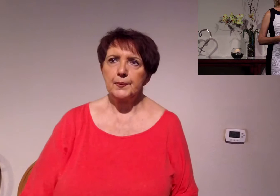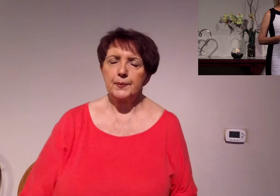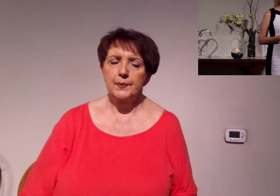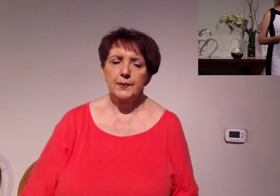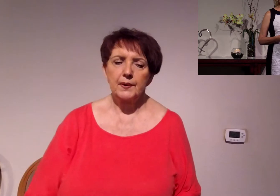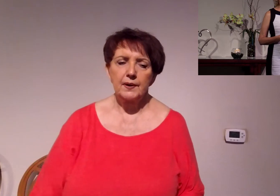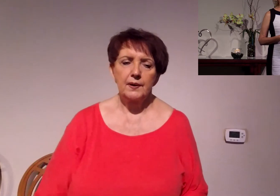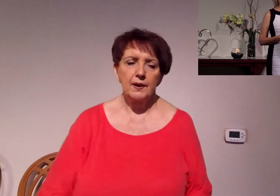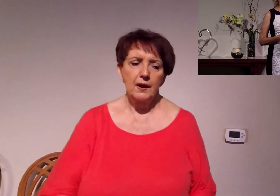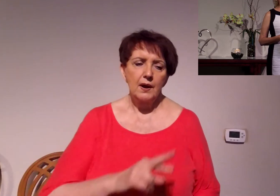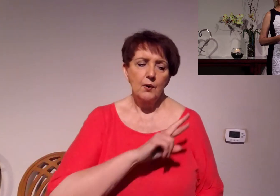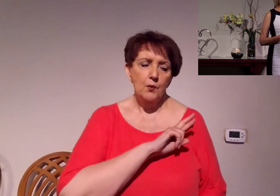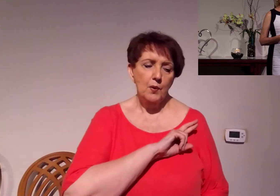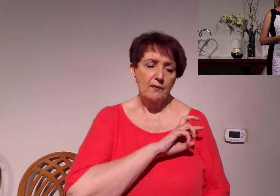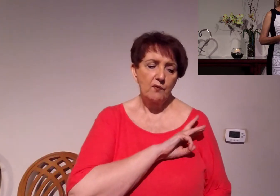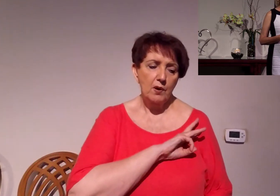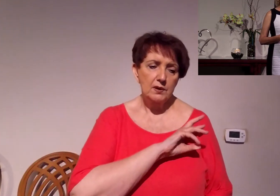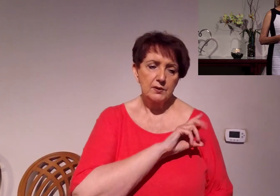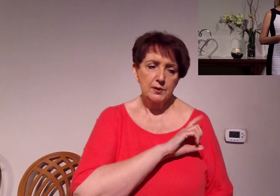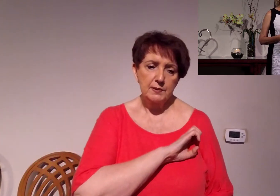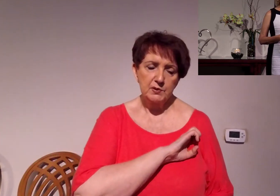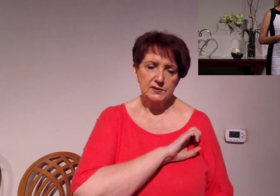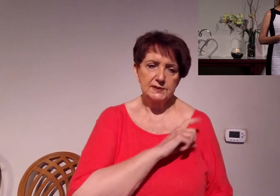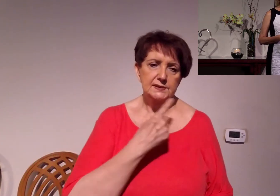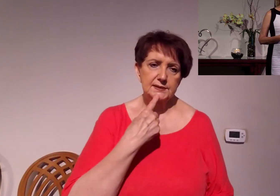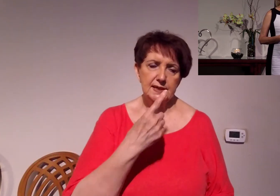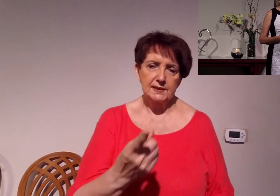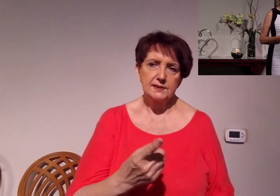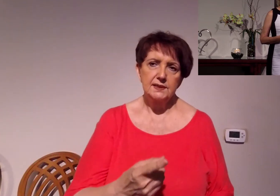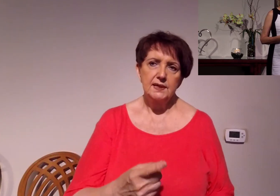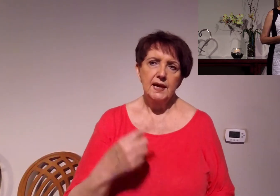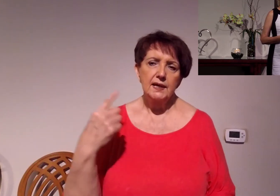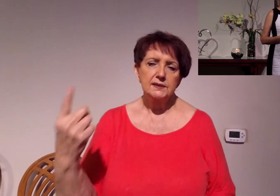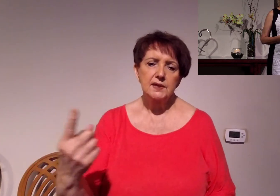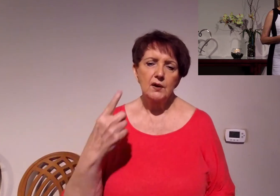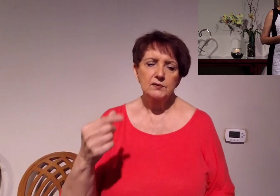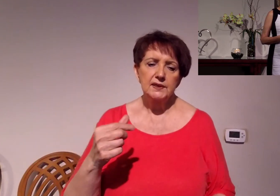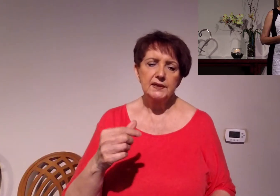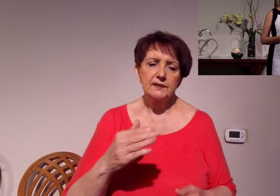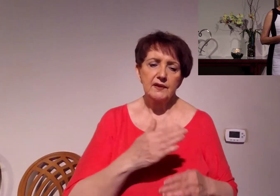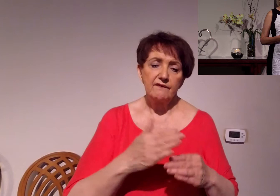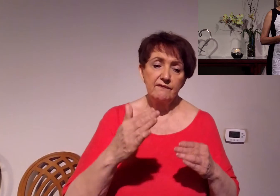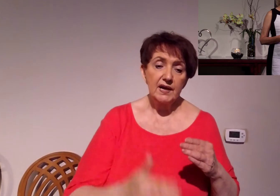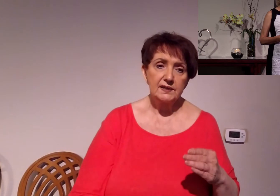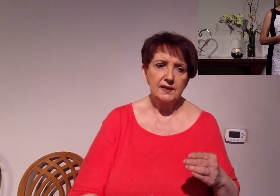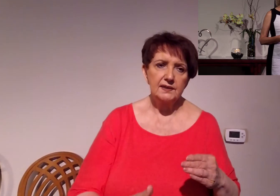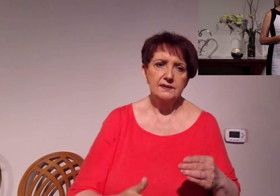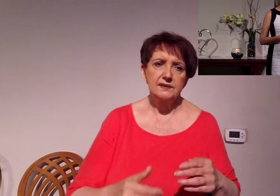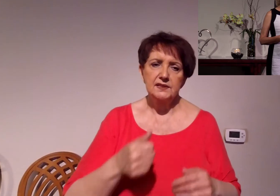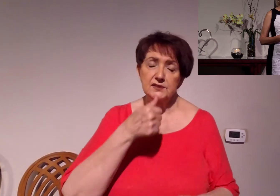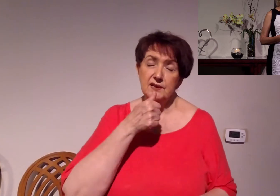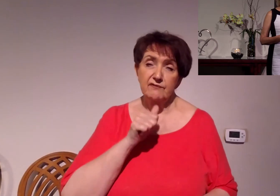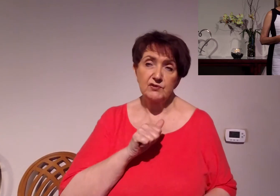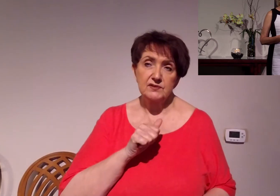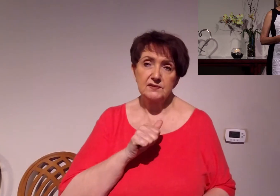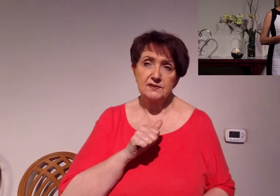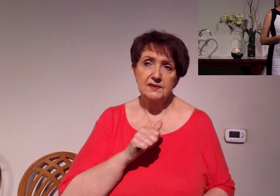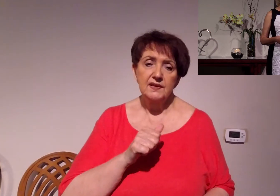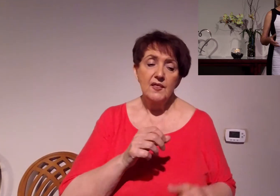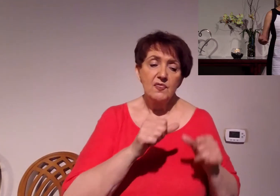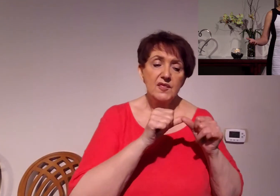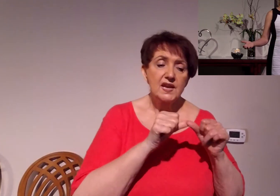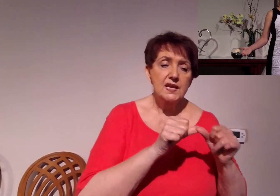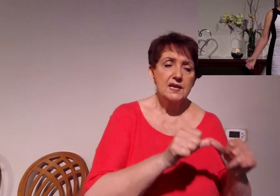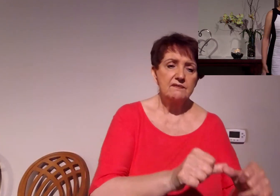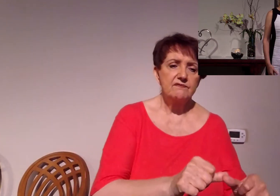Ralph Waldo Emerson says, "It is only the finite that is wrought and suffered. The infinite